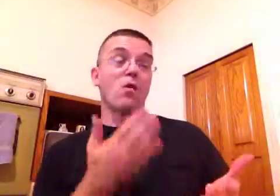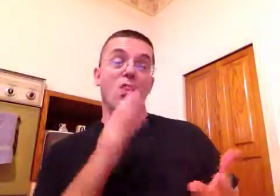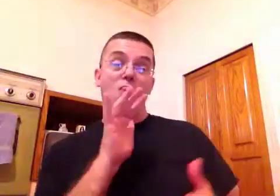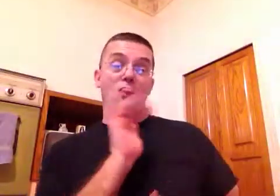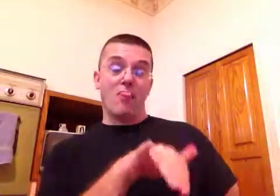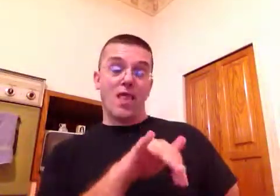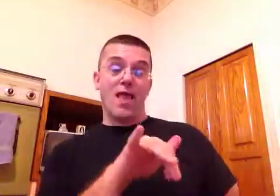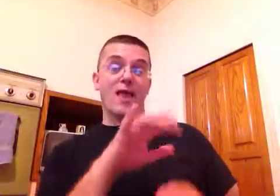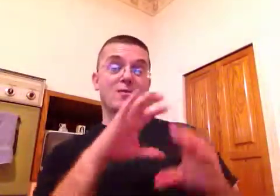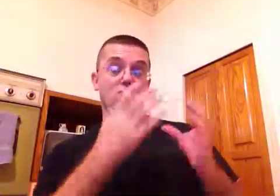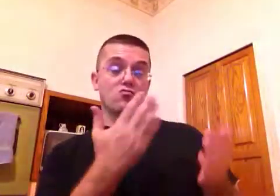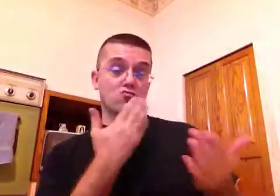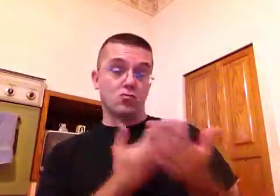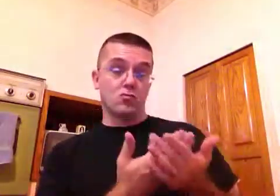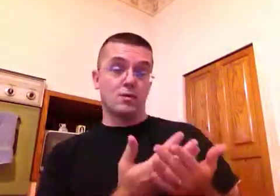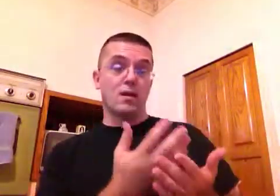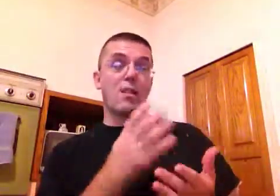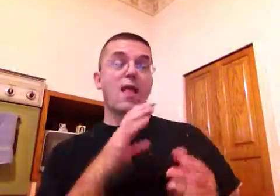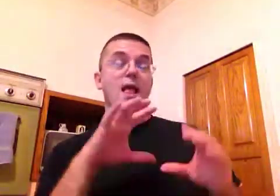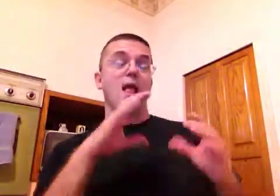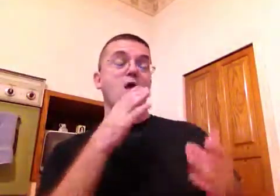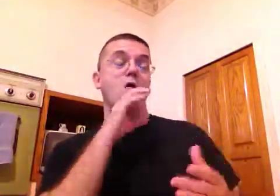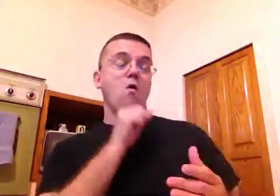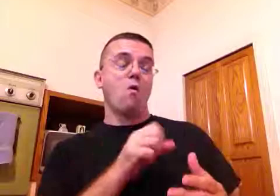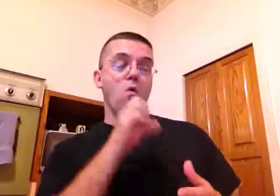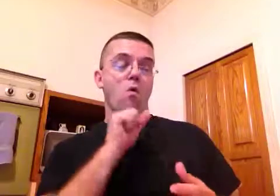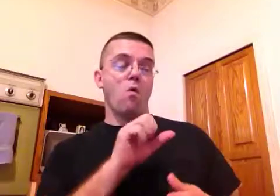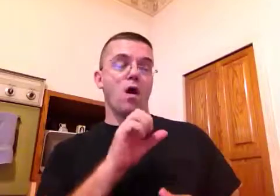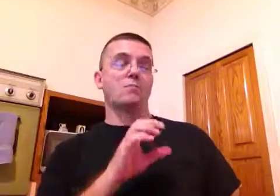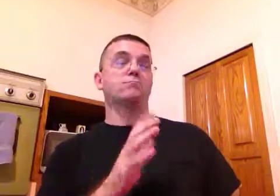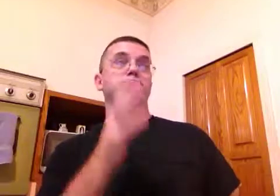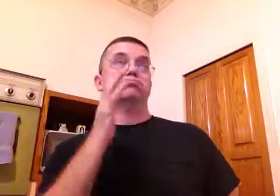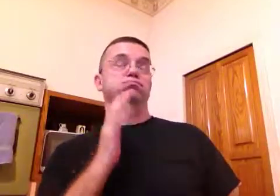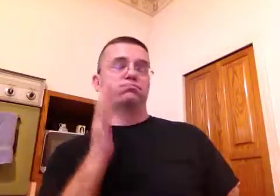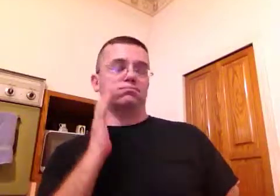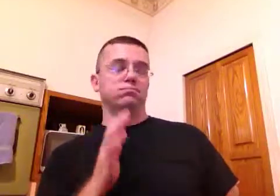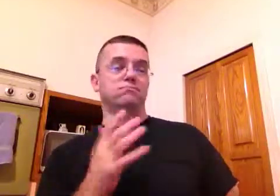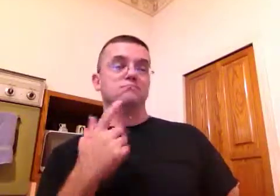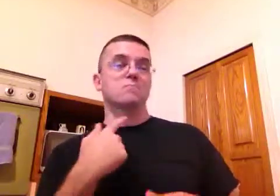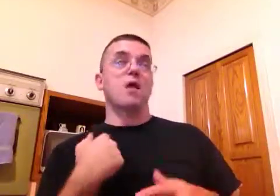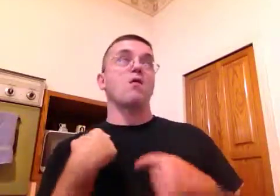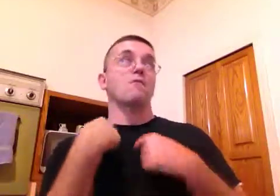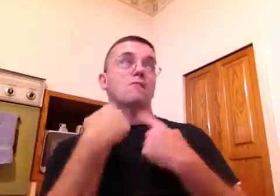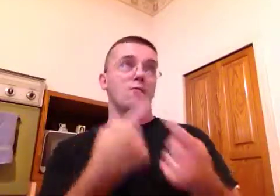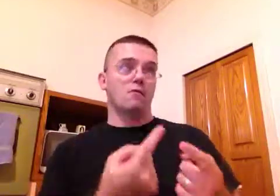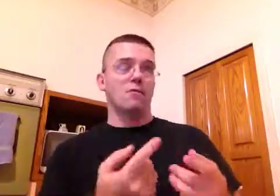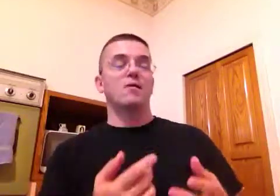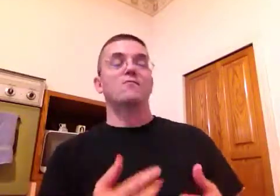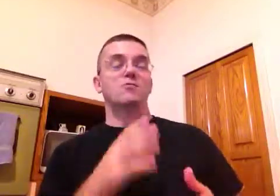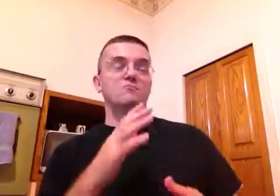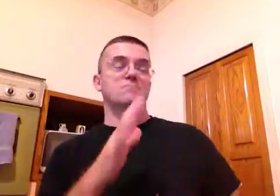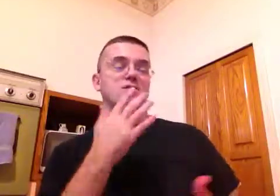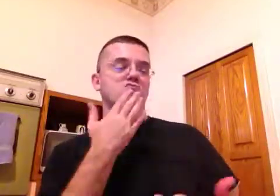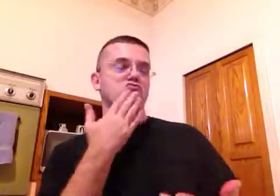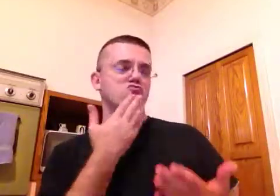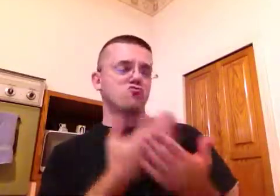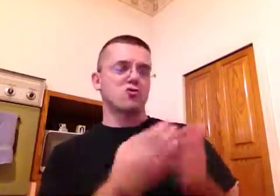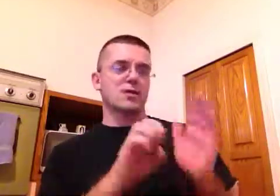That's an old classic mutual fund that's been around forever, obviously, and is a good example. But what you've got to do is you